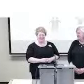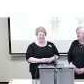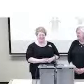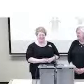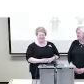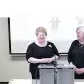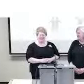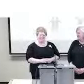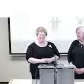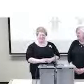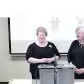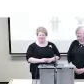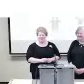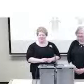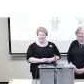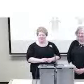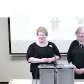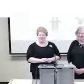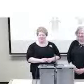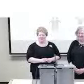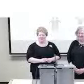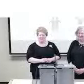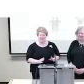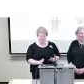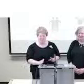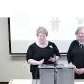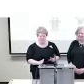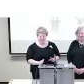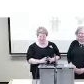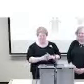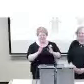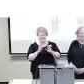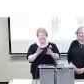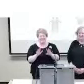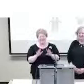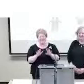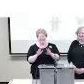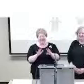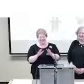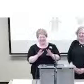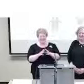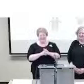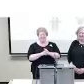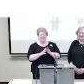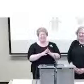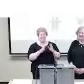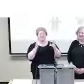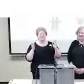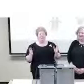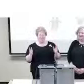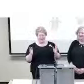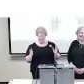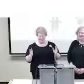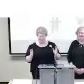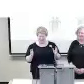the other those can be time wasters also sleeping too much we need sleep yes but sleeping